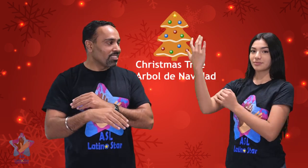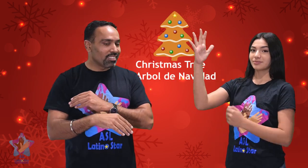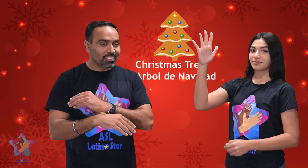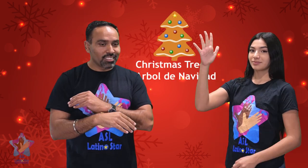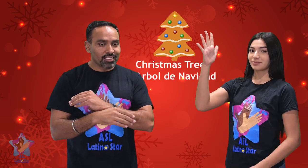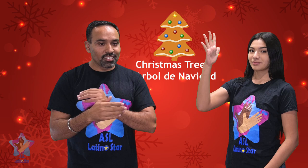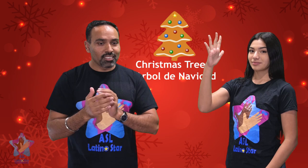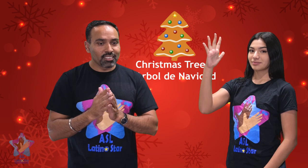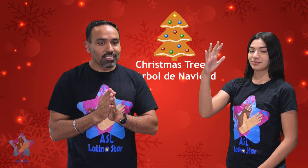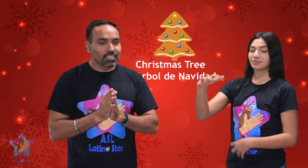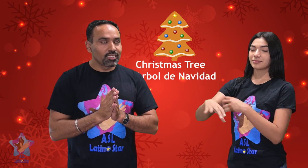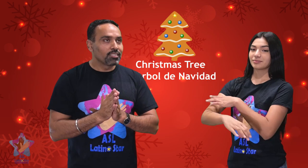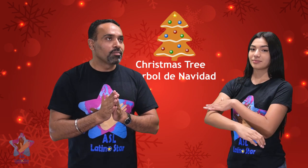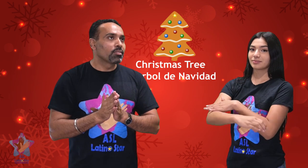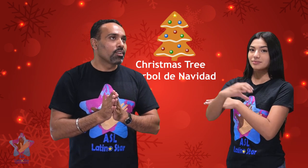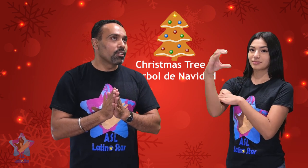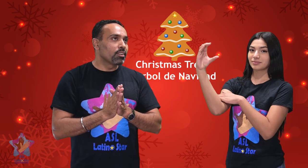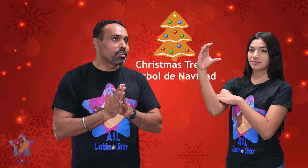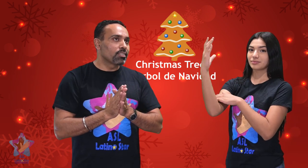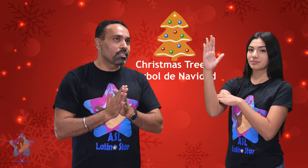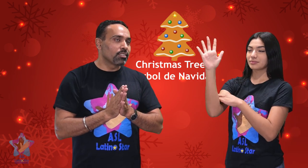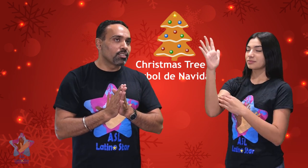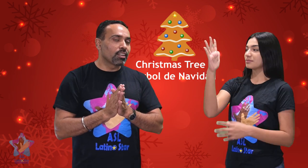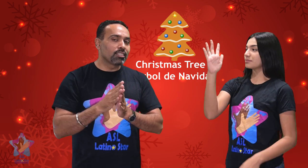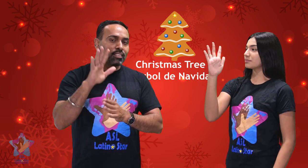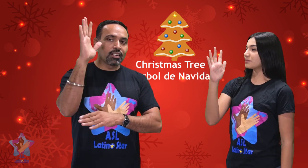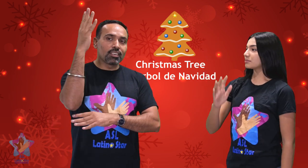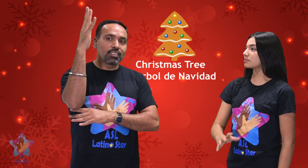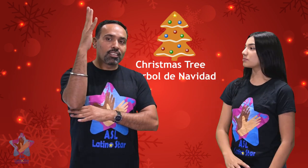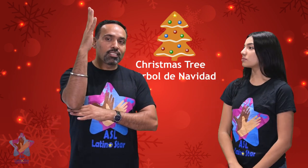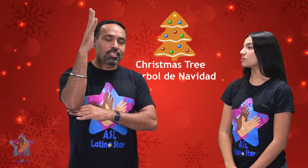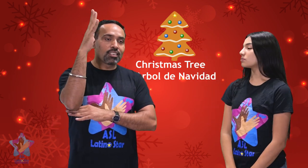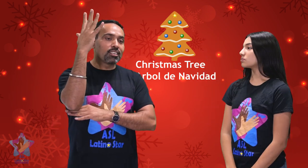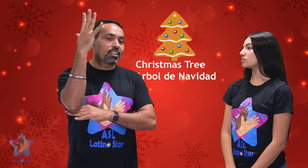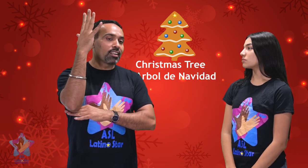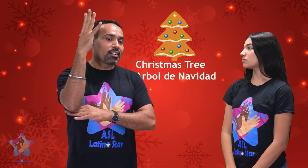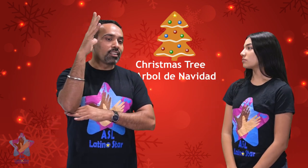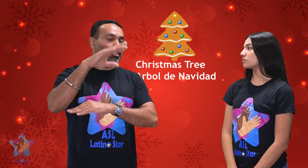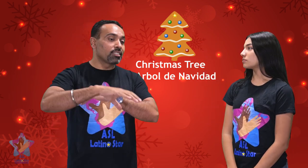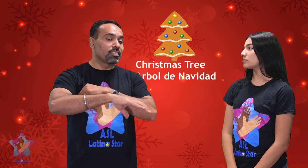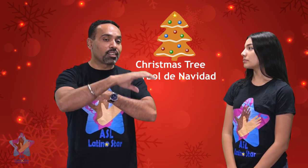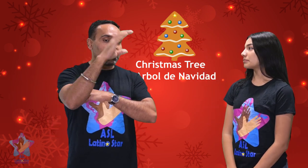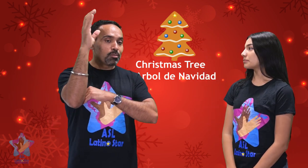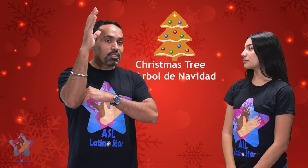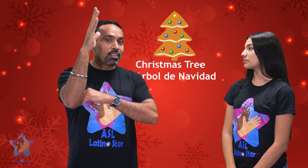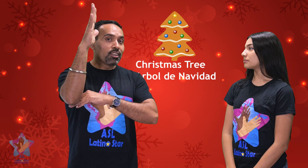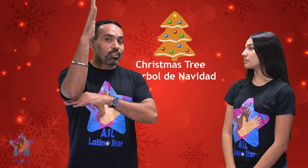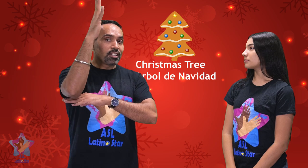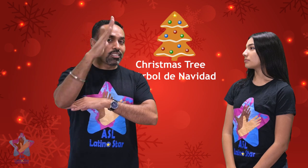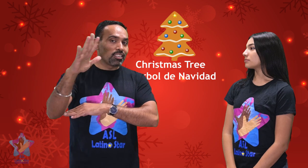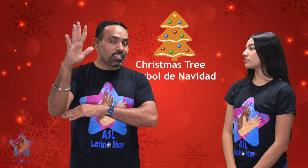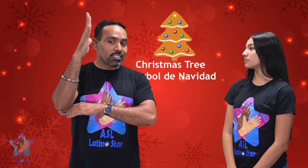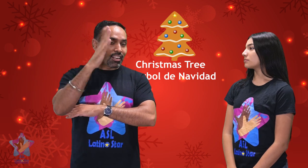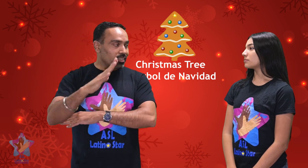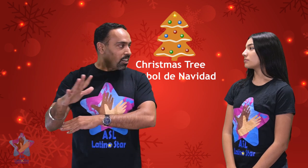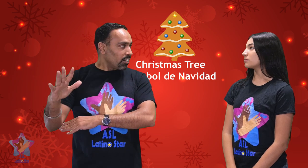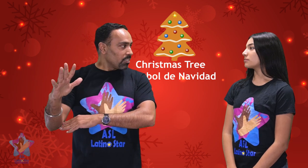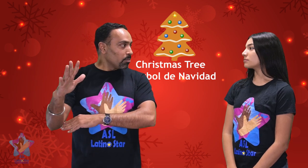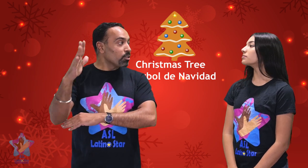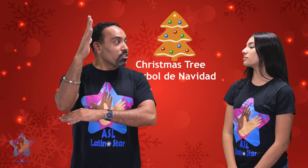Arbol de navidad. Or you can say trees. Trees like this is a Christmas. You can say trees like that. Because of